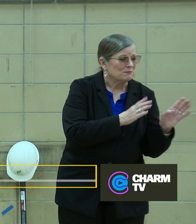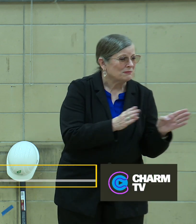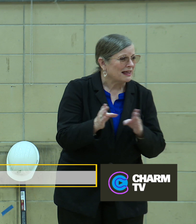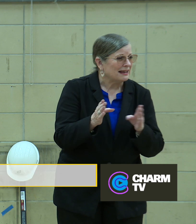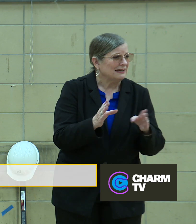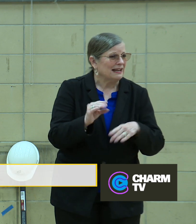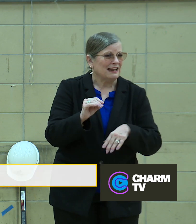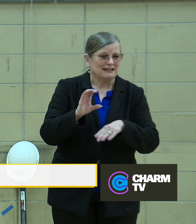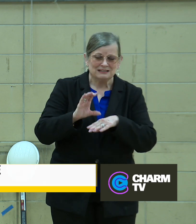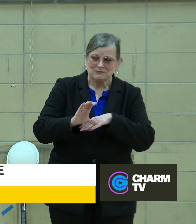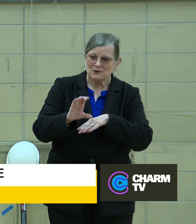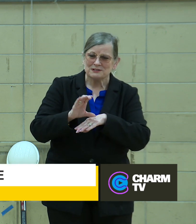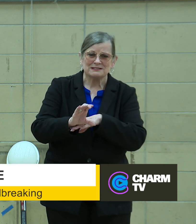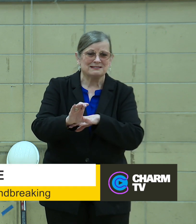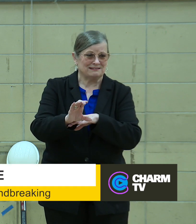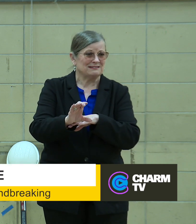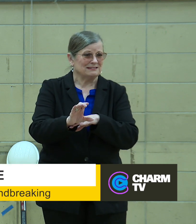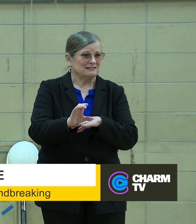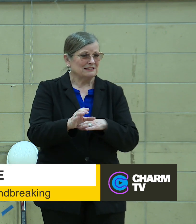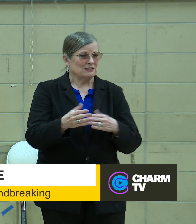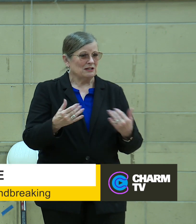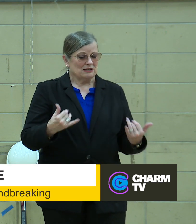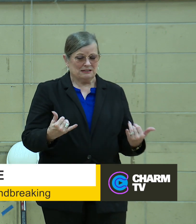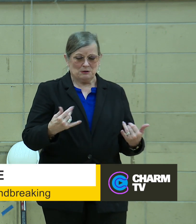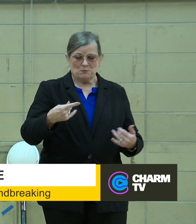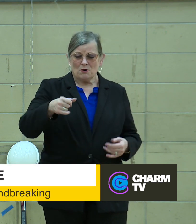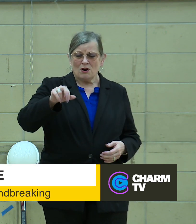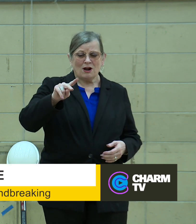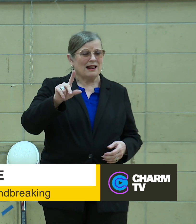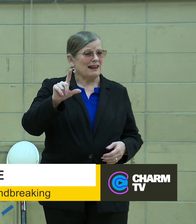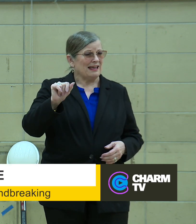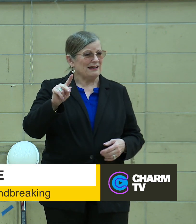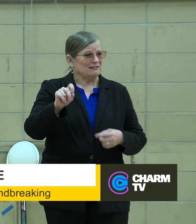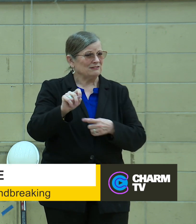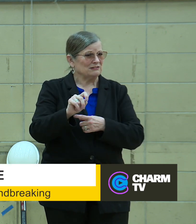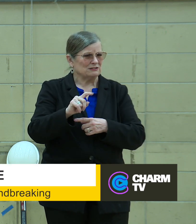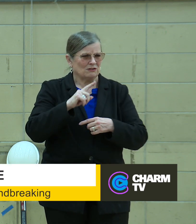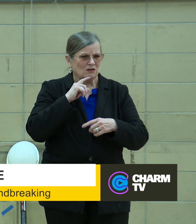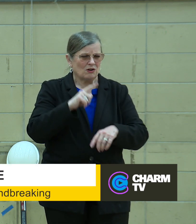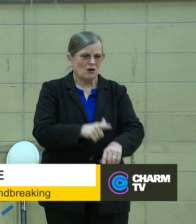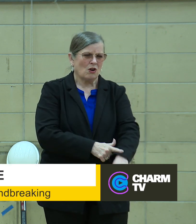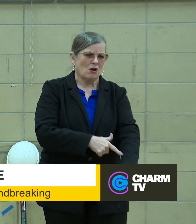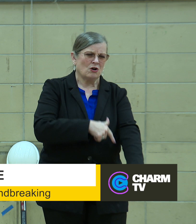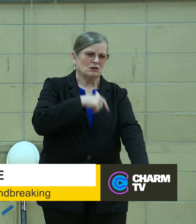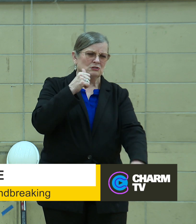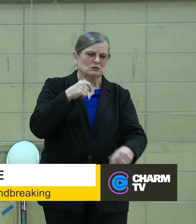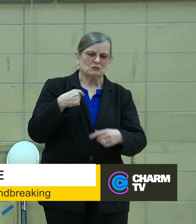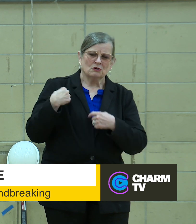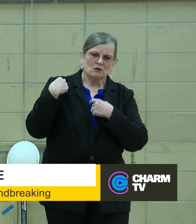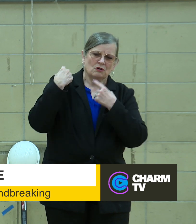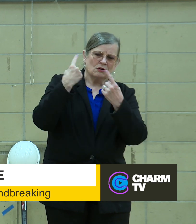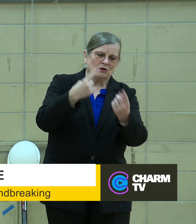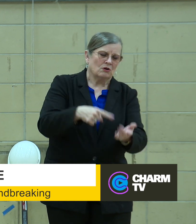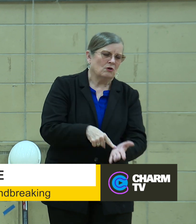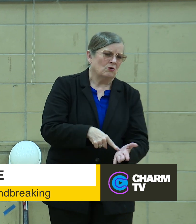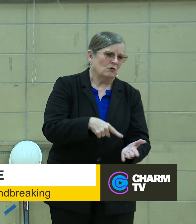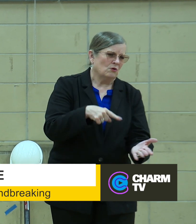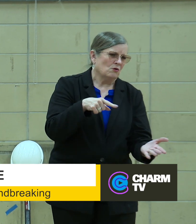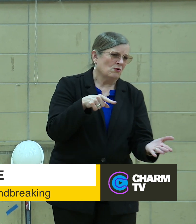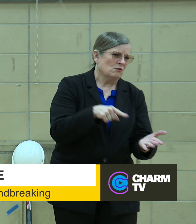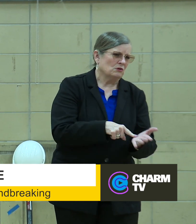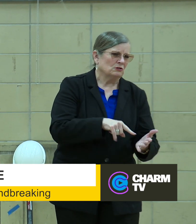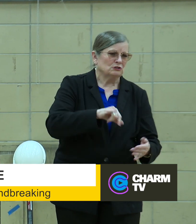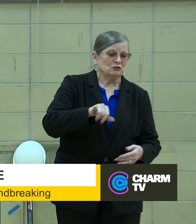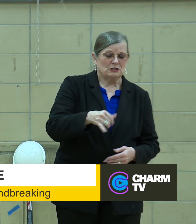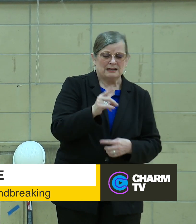investments. We're here in Park Lane to kick off the long overdue renovations at J.D. Gross Rec Center, something that we